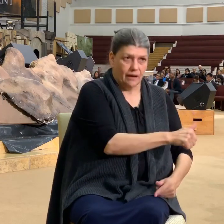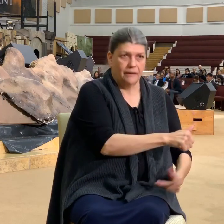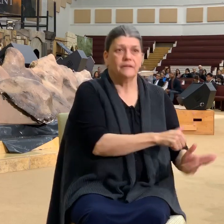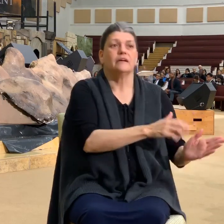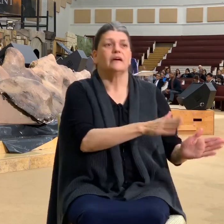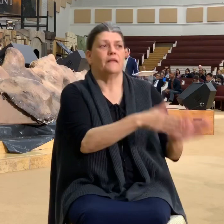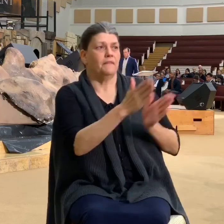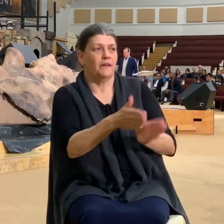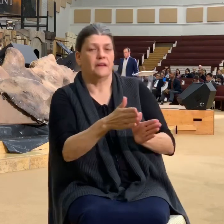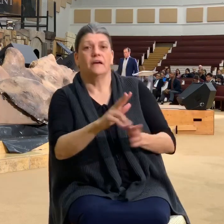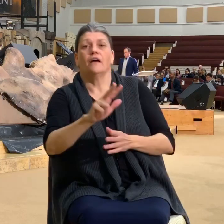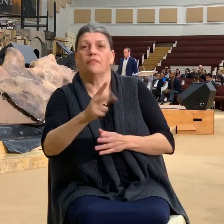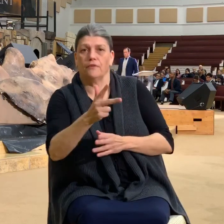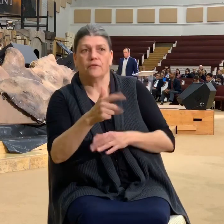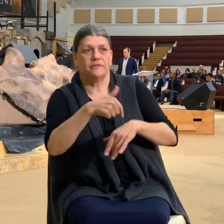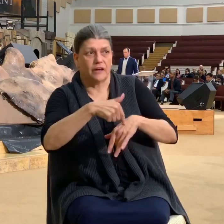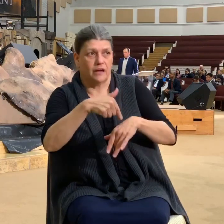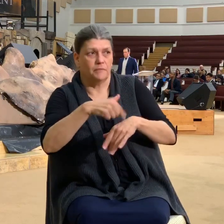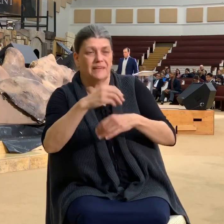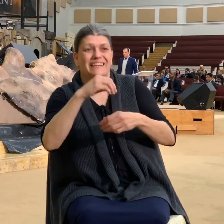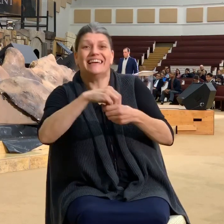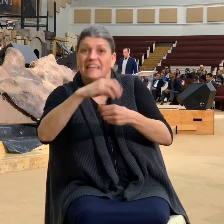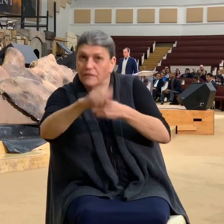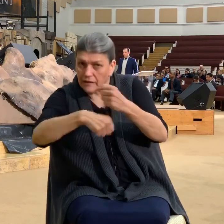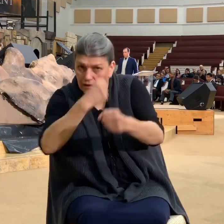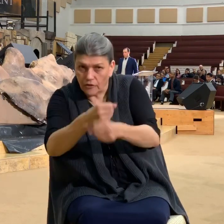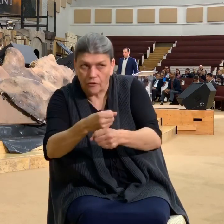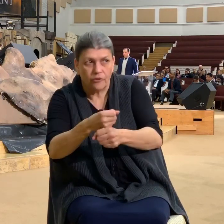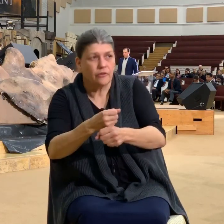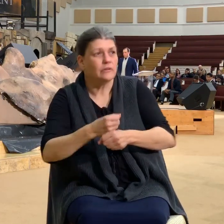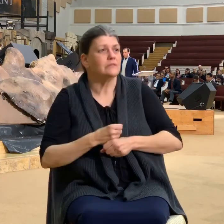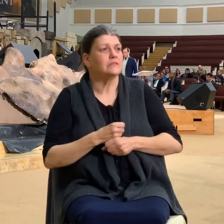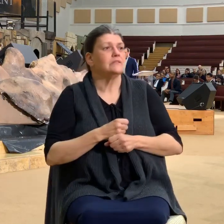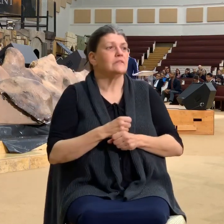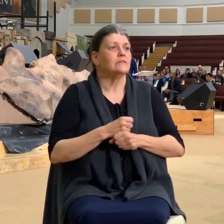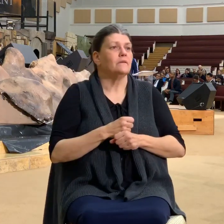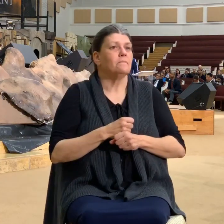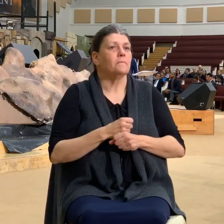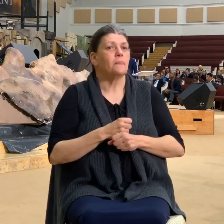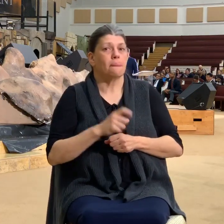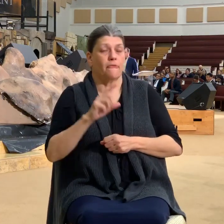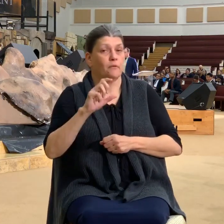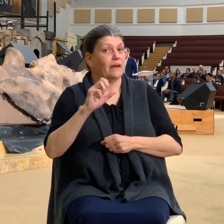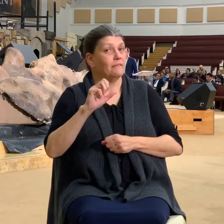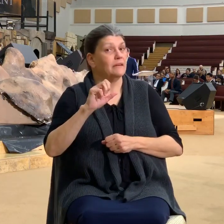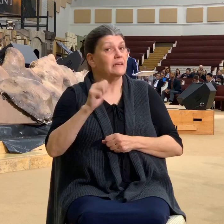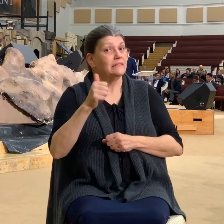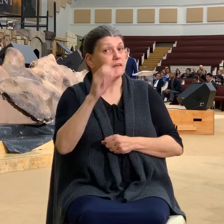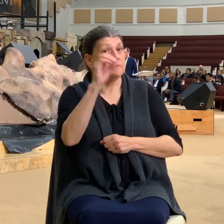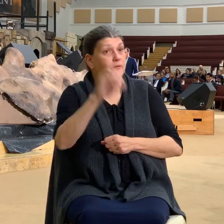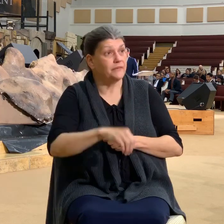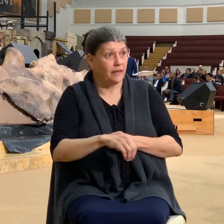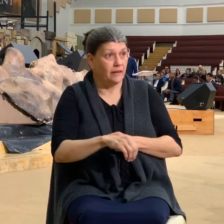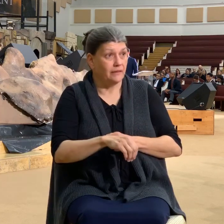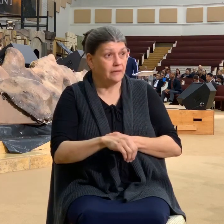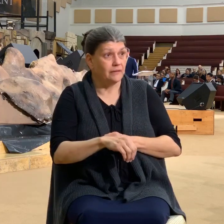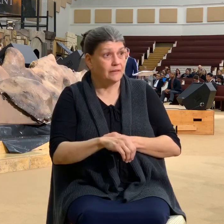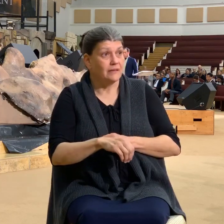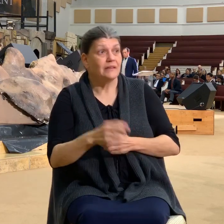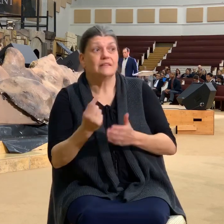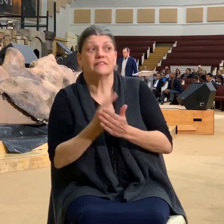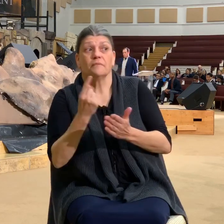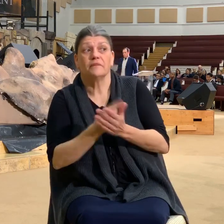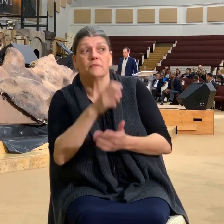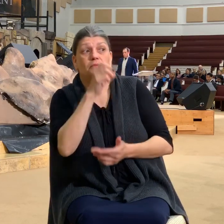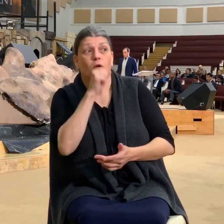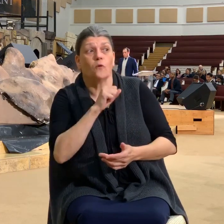tithe that actually equaled, some of you think you got it tough now, at 10%. In the Old Testament, it equaled to be